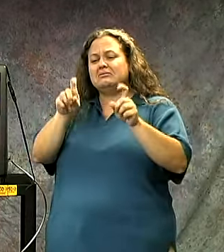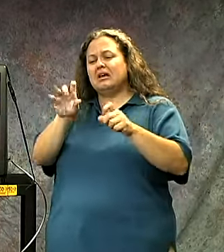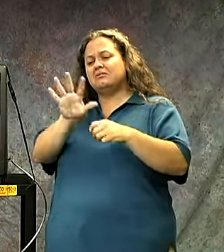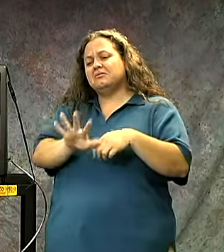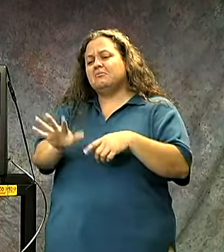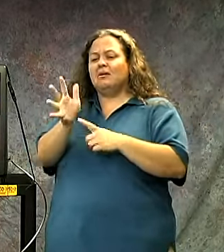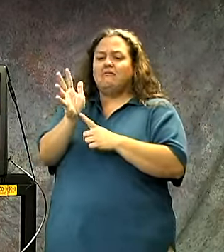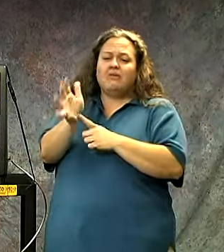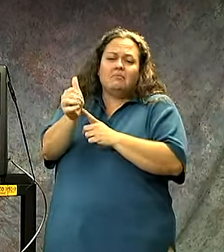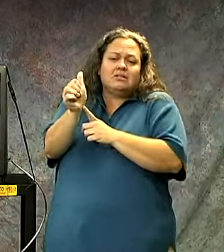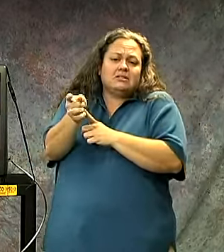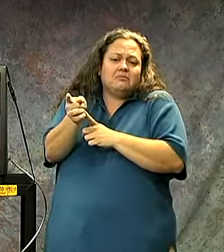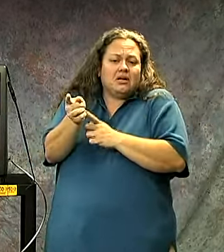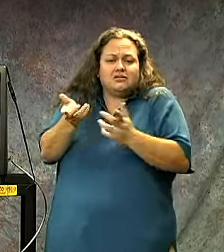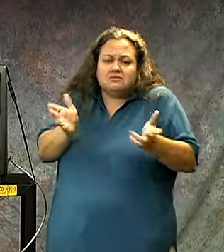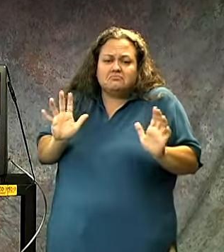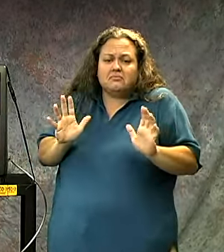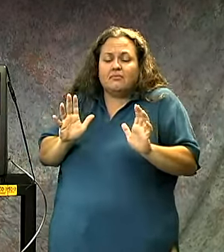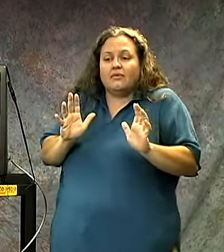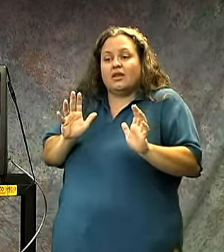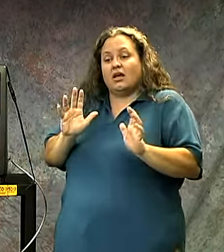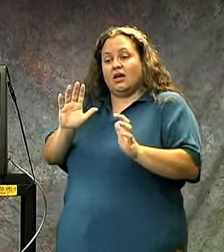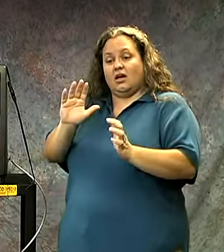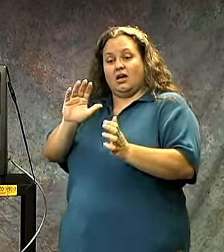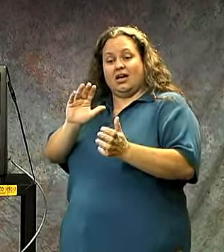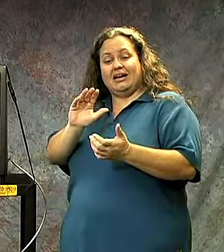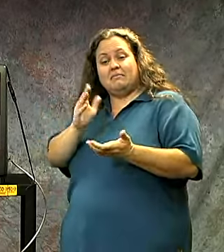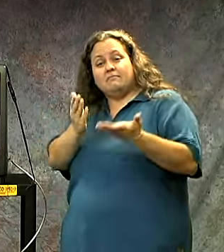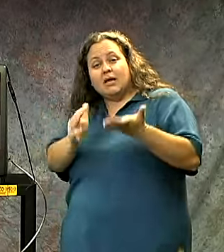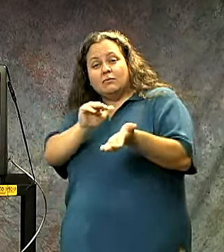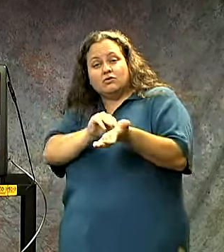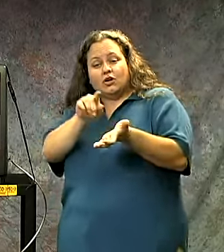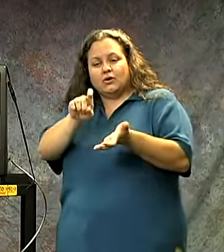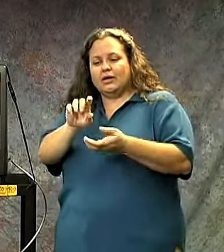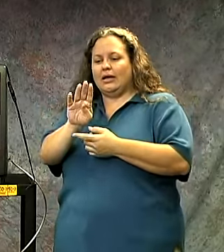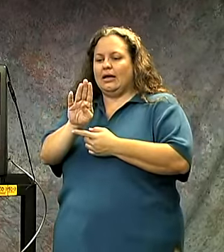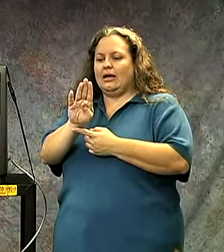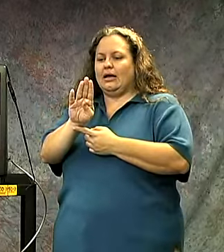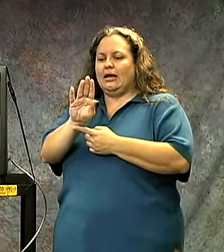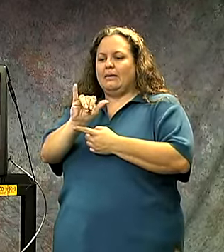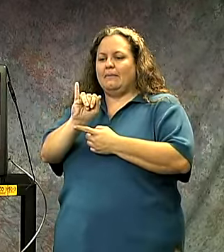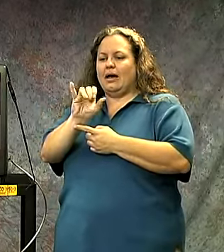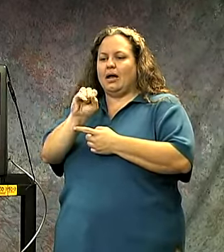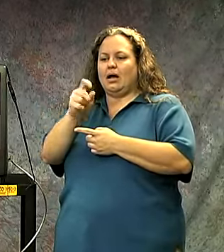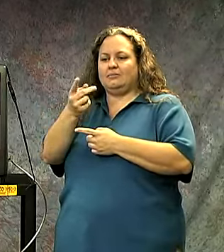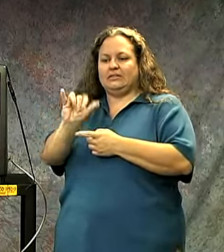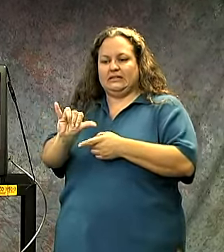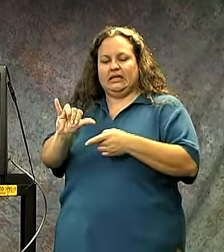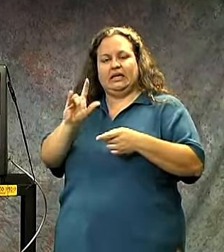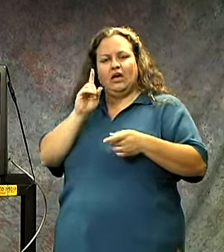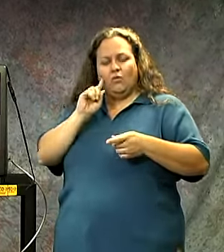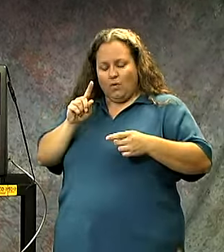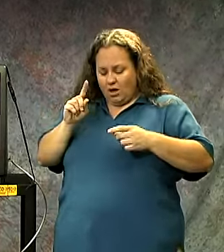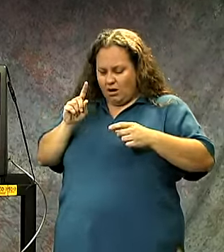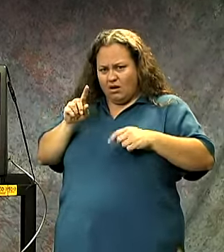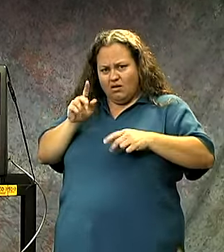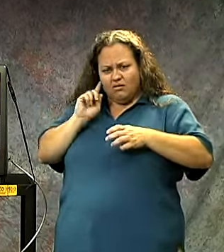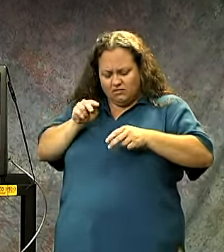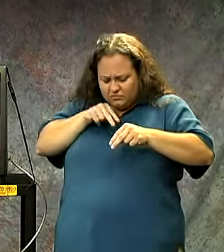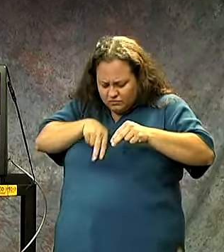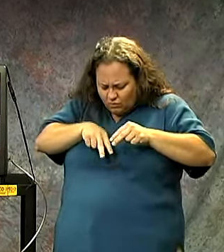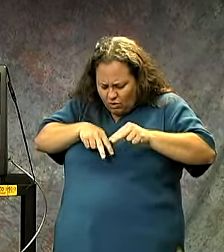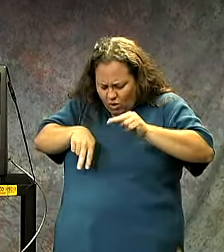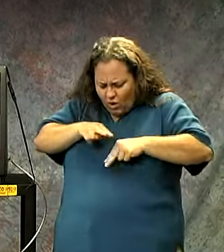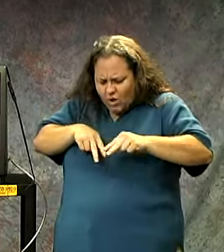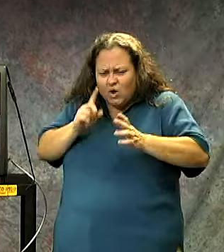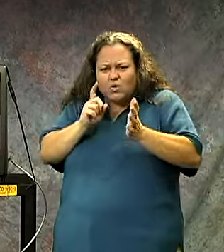5 and 10 minutes. And if the doctor takes any biopsies, if he gets in your esophagus or stomach, sees some